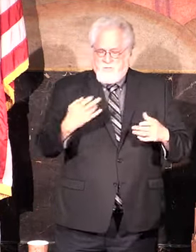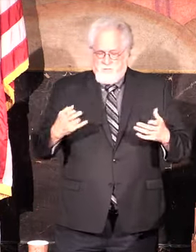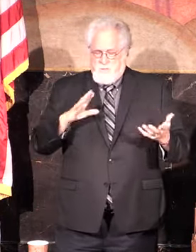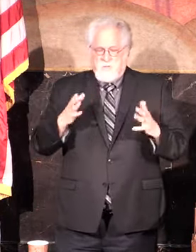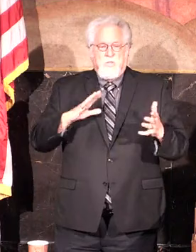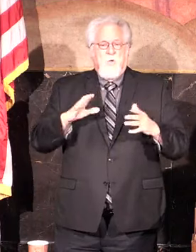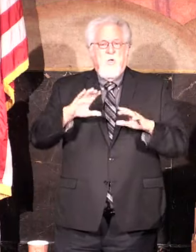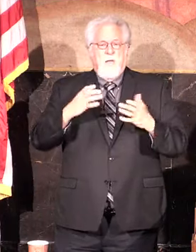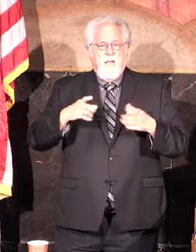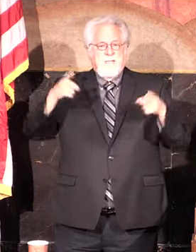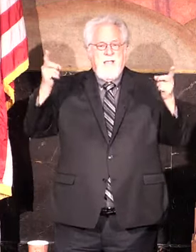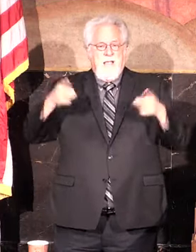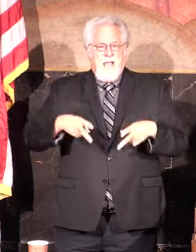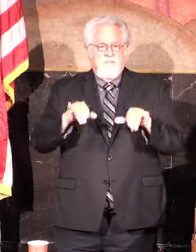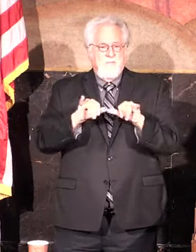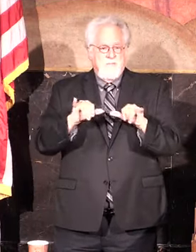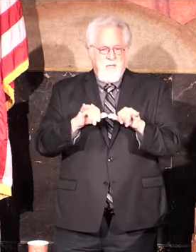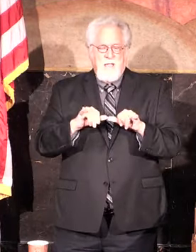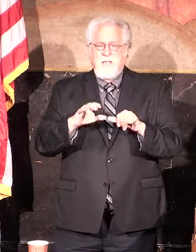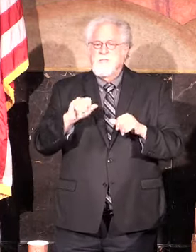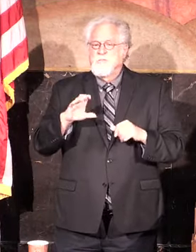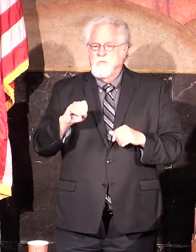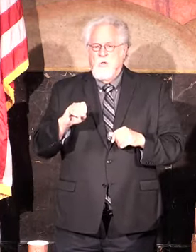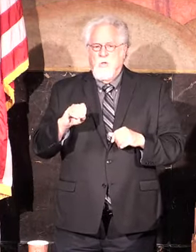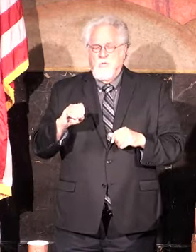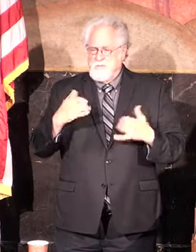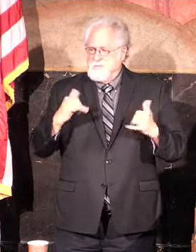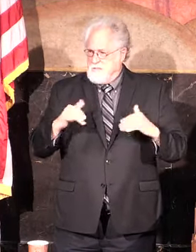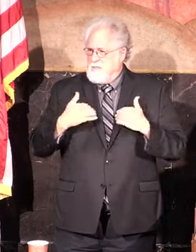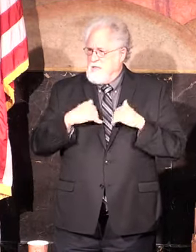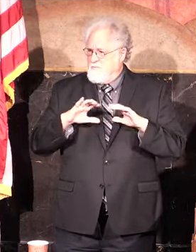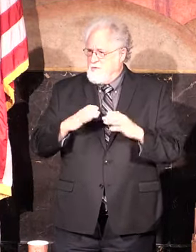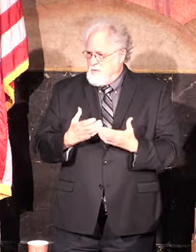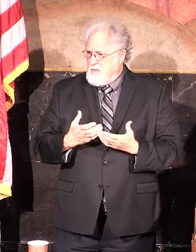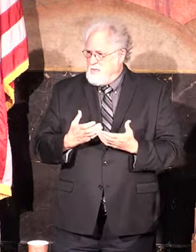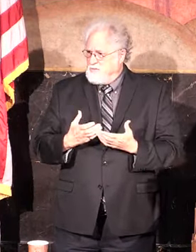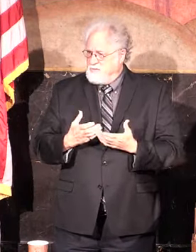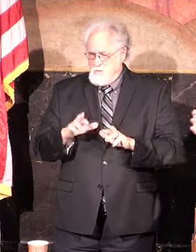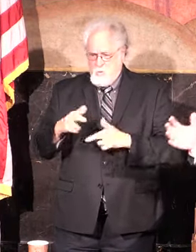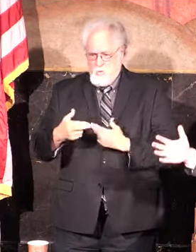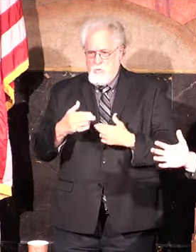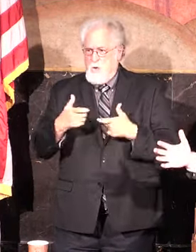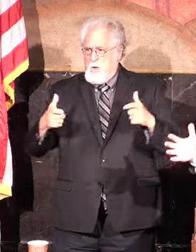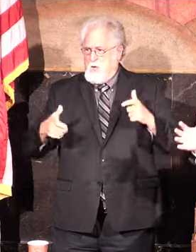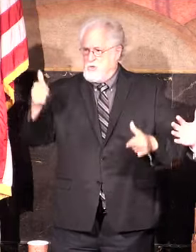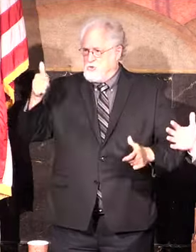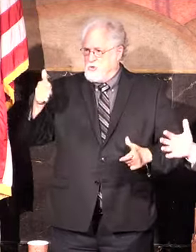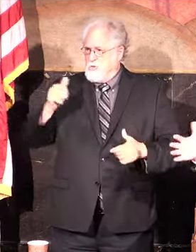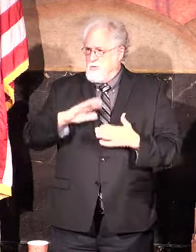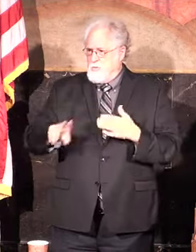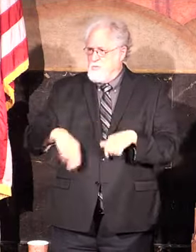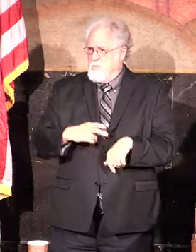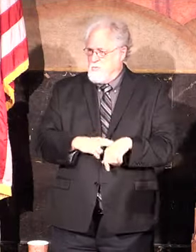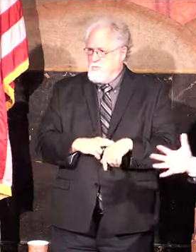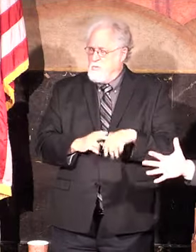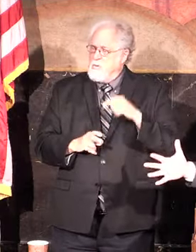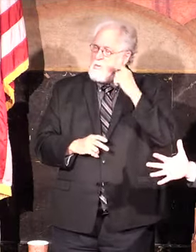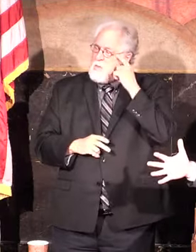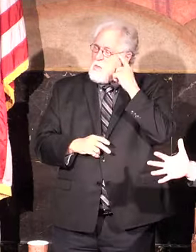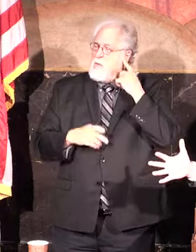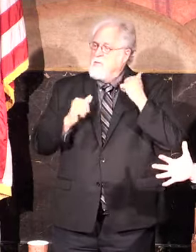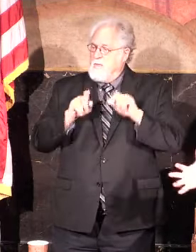is half as big as it would otherwise be. And then they will still hold that class in a room that is much larger than they would typically need, so that